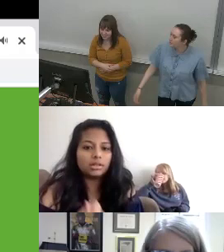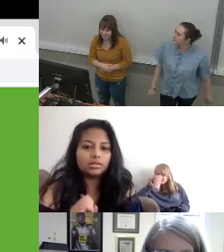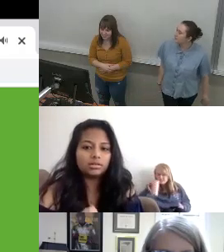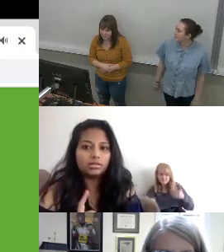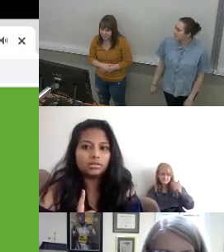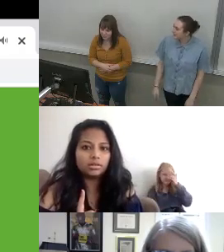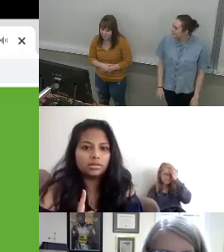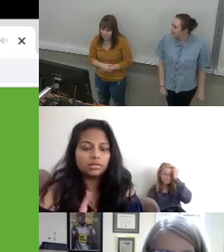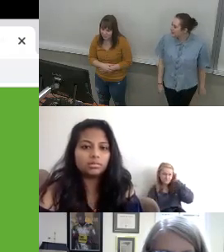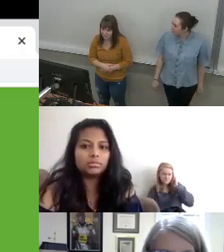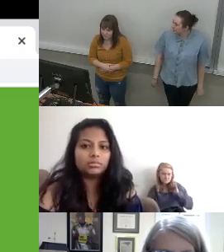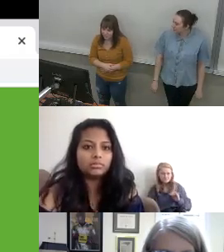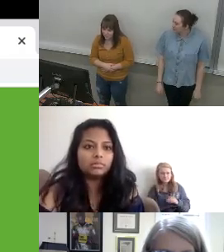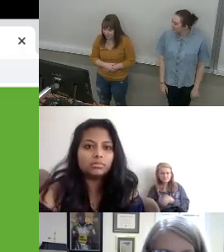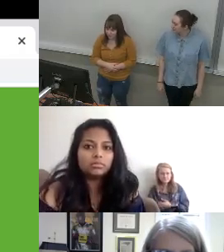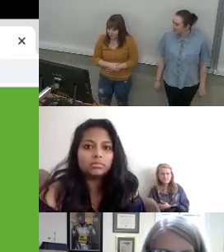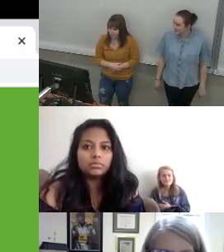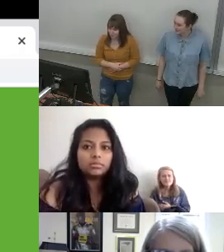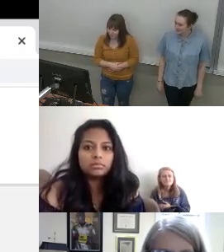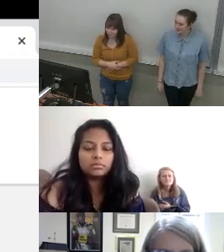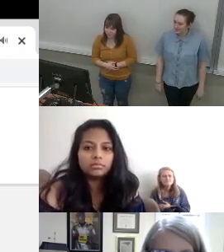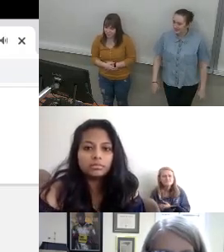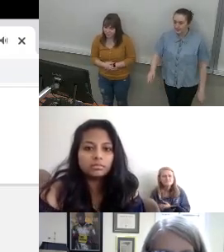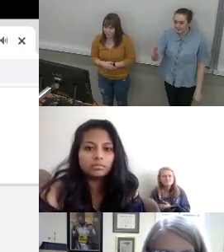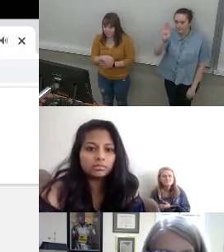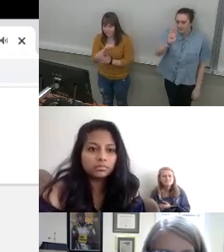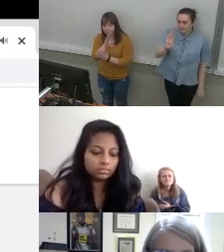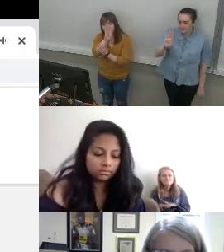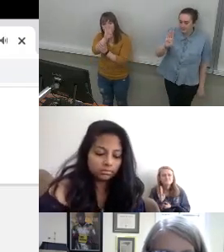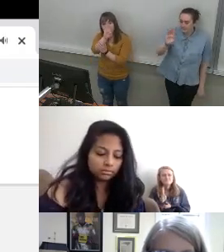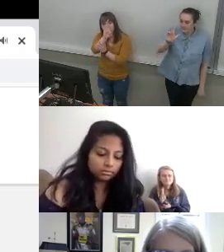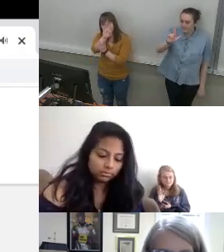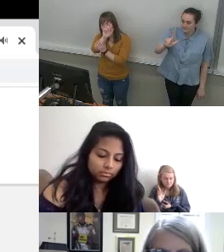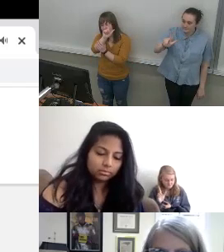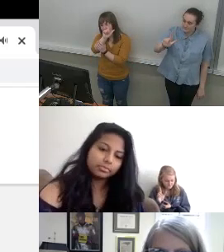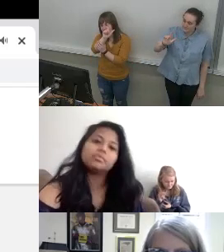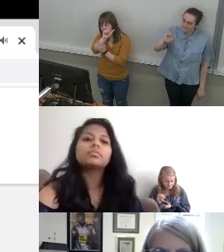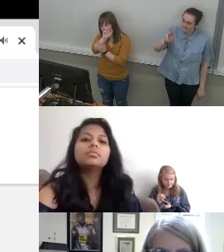You know, you could probably click this, so I'll have to move. I'll take over. Okay.